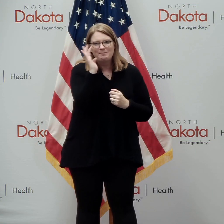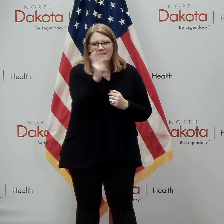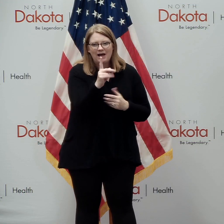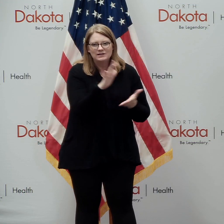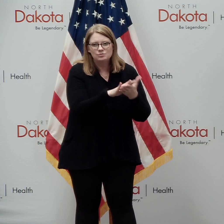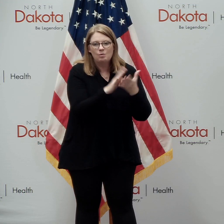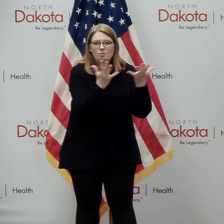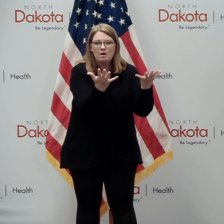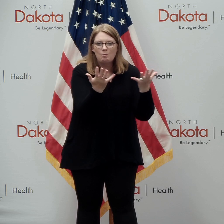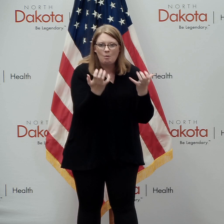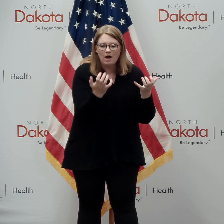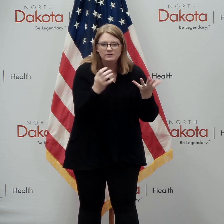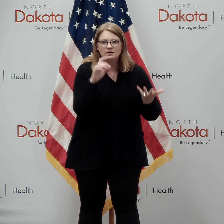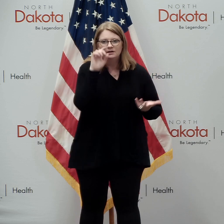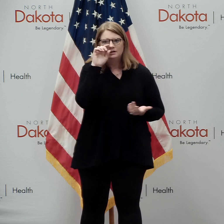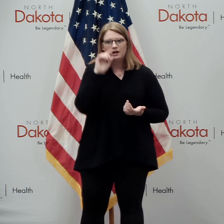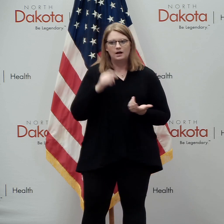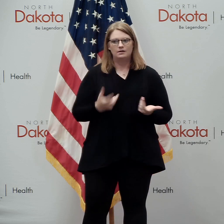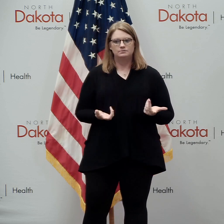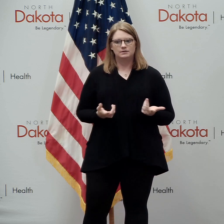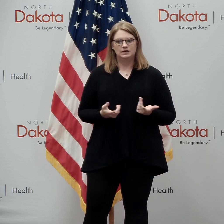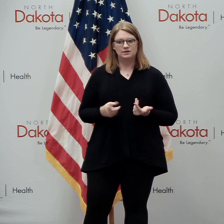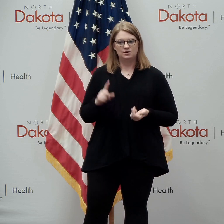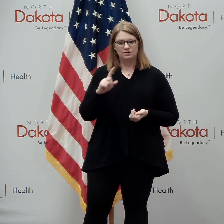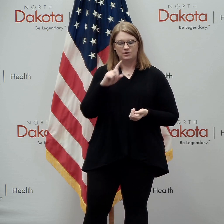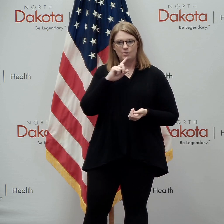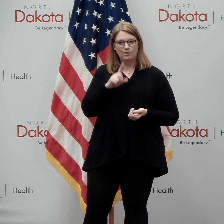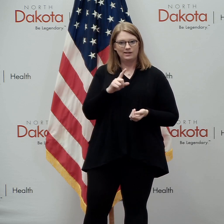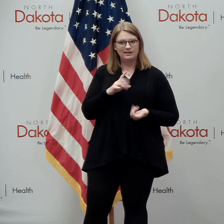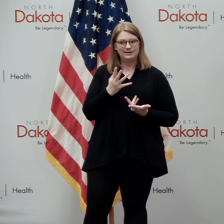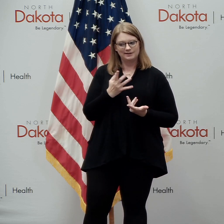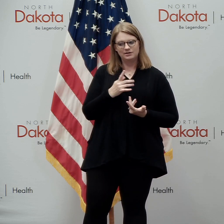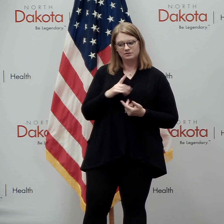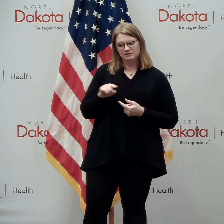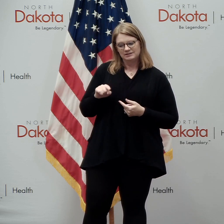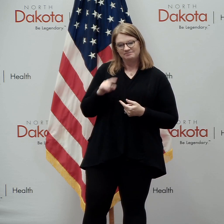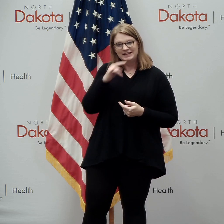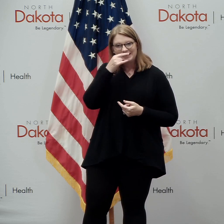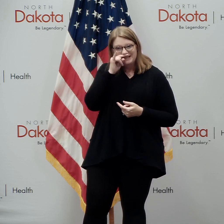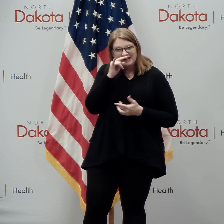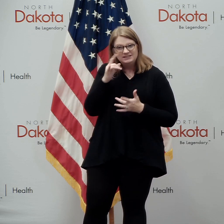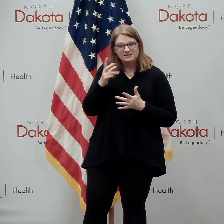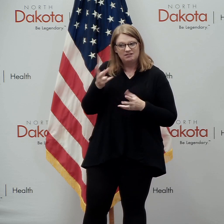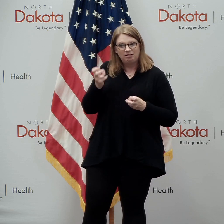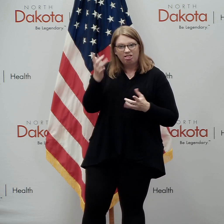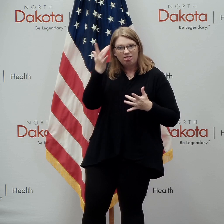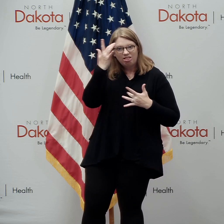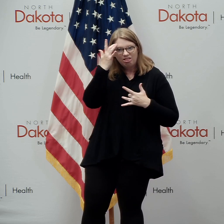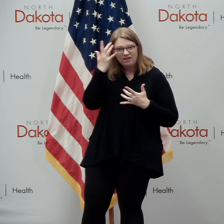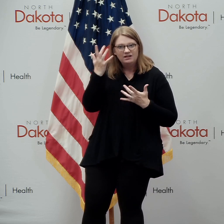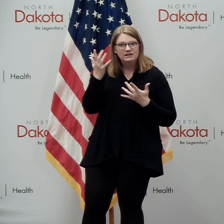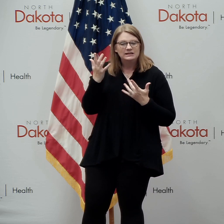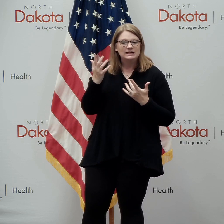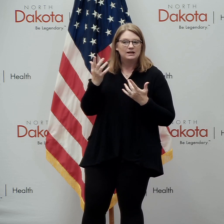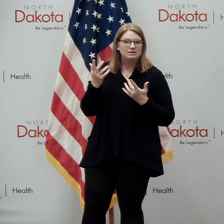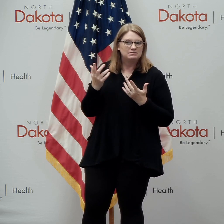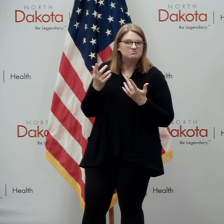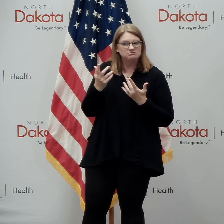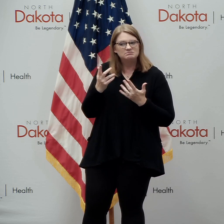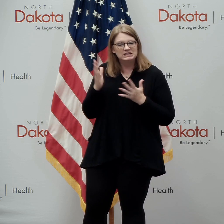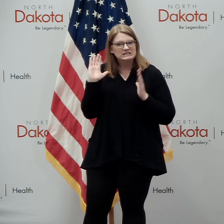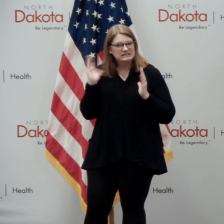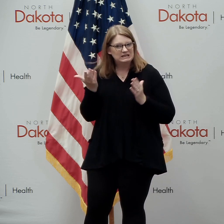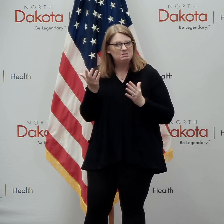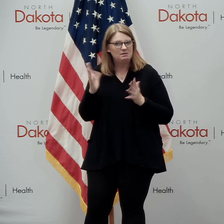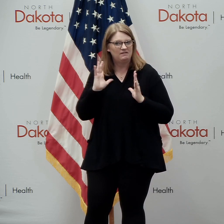and when kids themselves have very little health risk that's known today from this, and getting them back into the school setting.